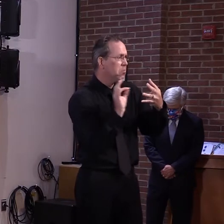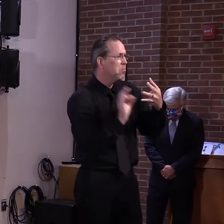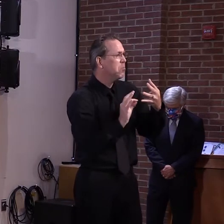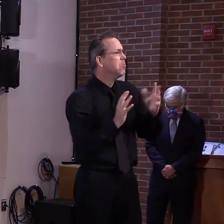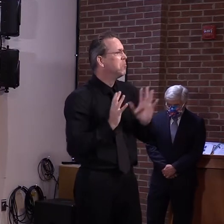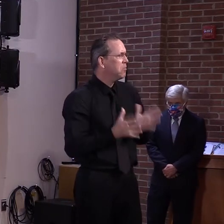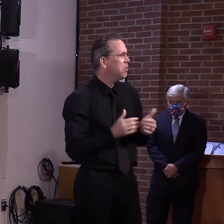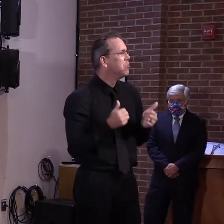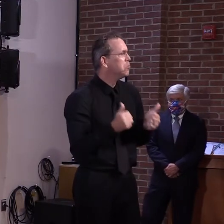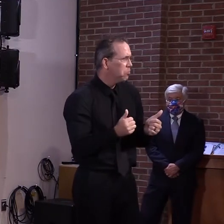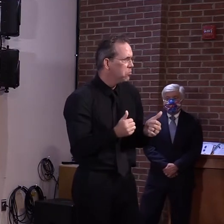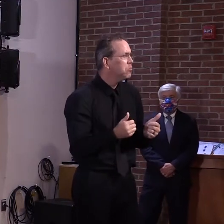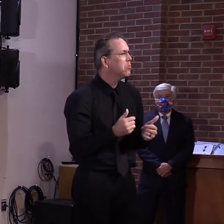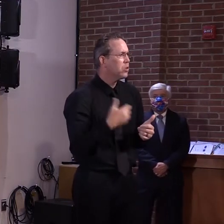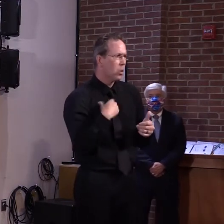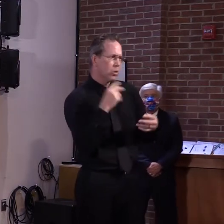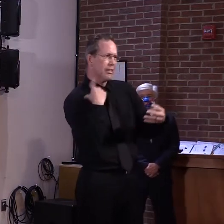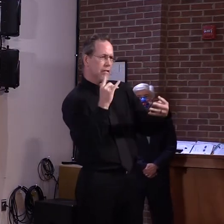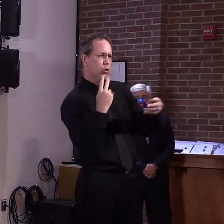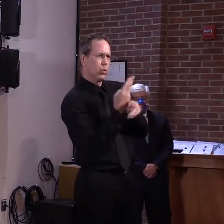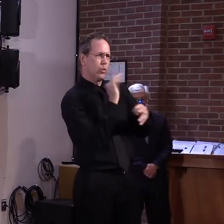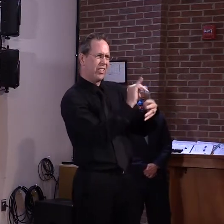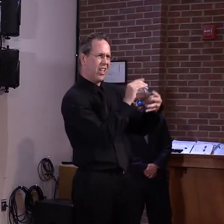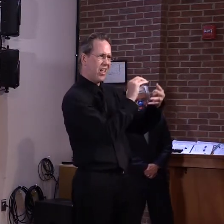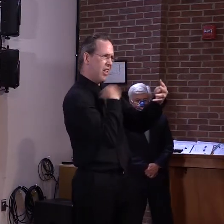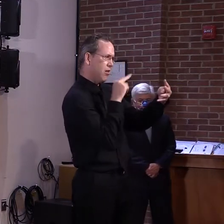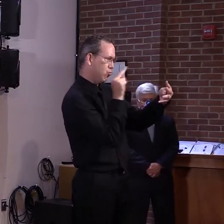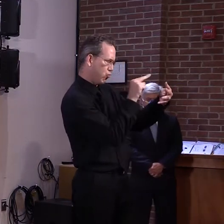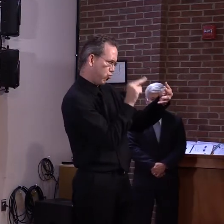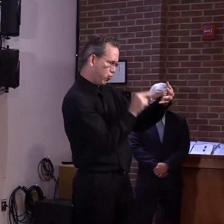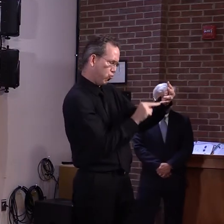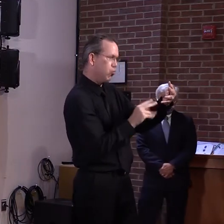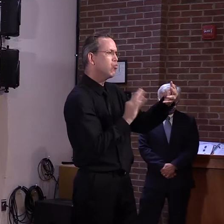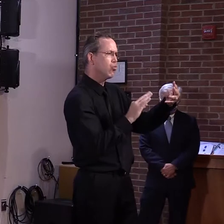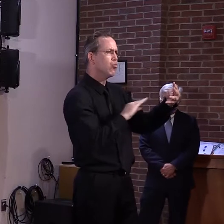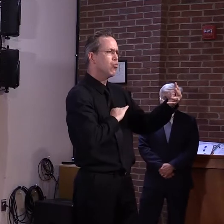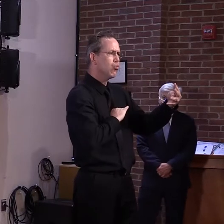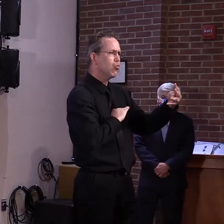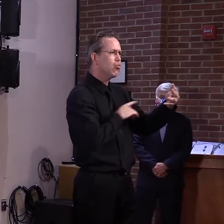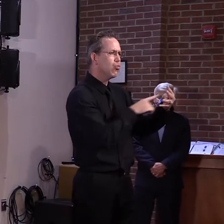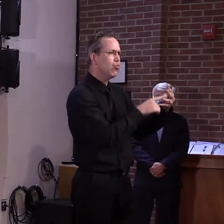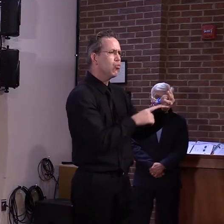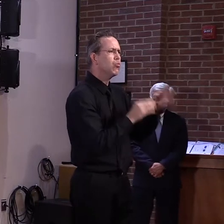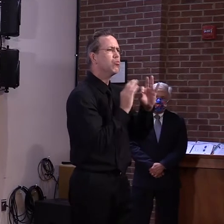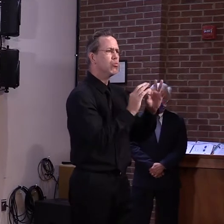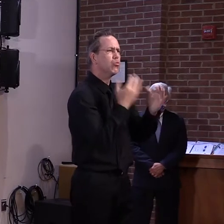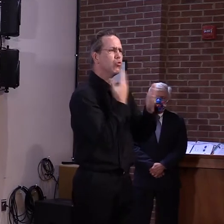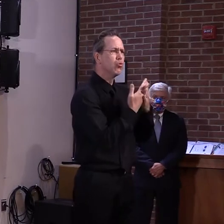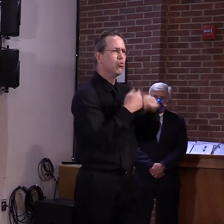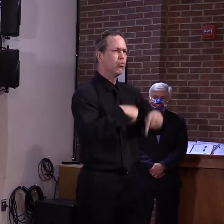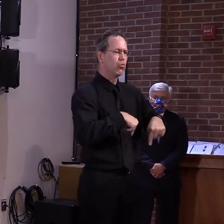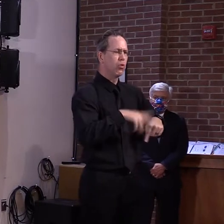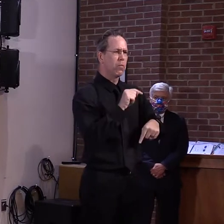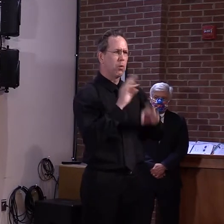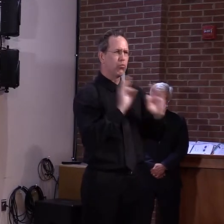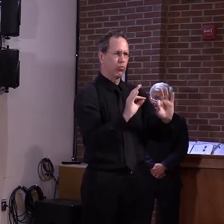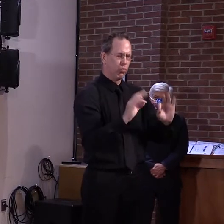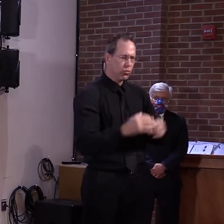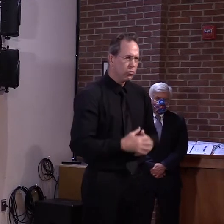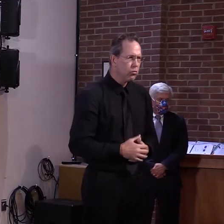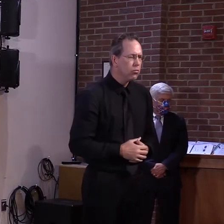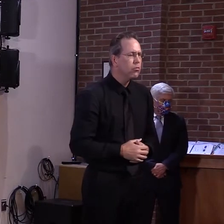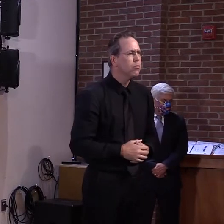So again, all of those restart metrics continue to trend very favorably now, 3 or 4 months into our restart, which is great to